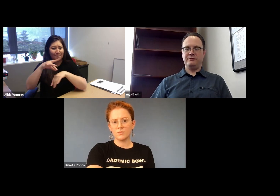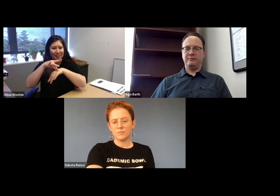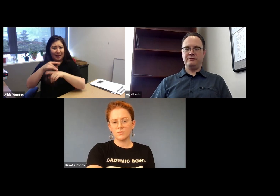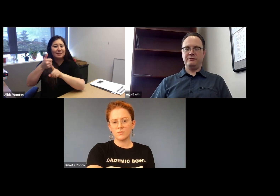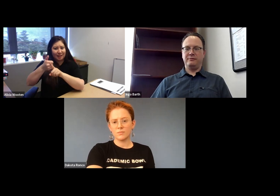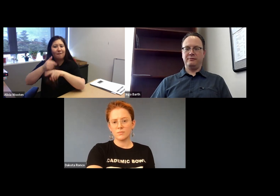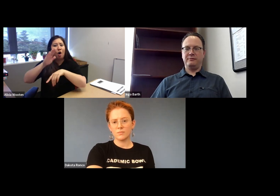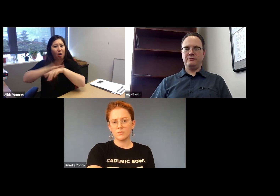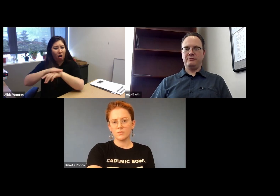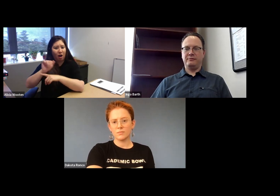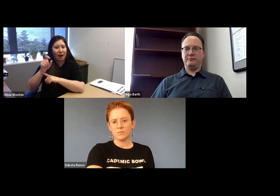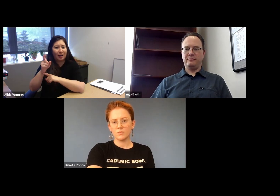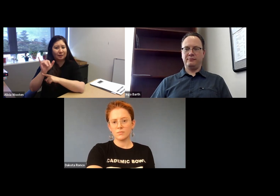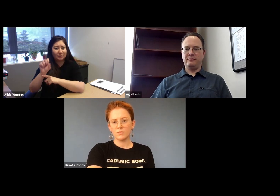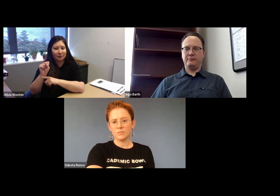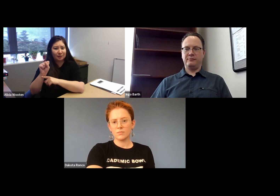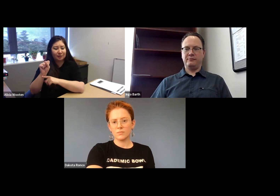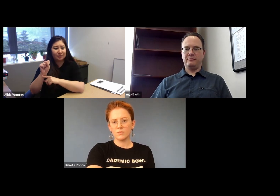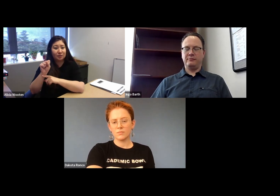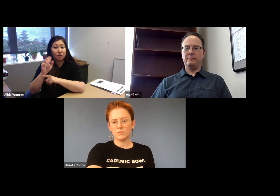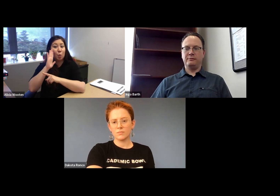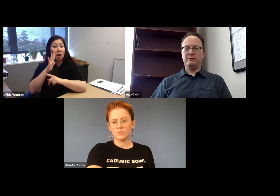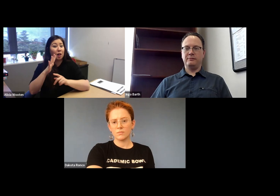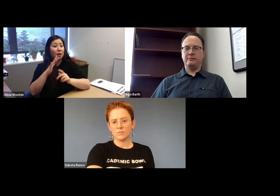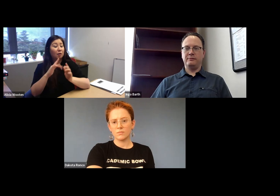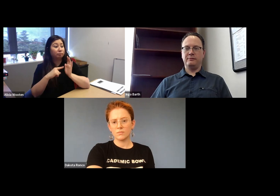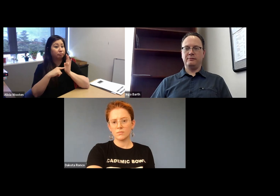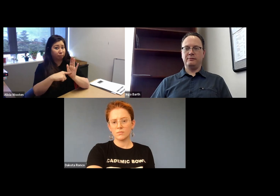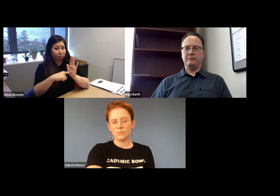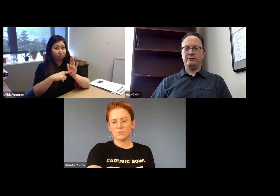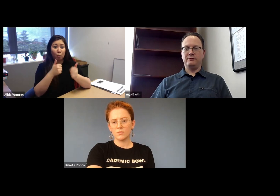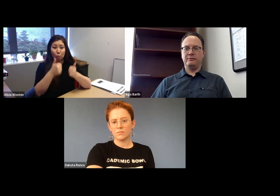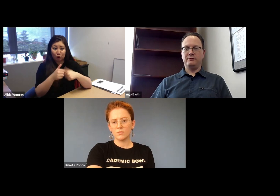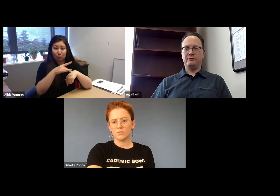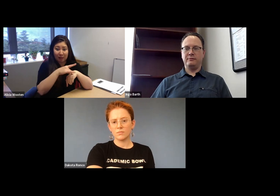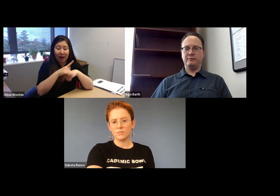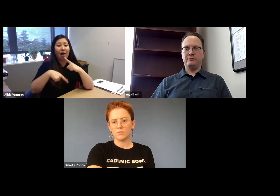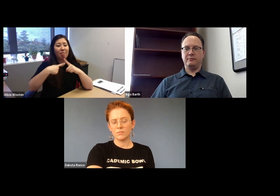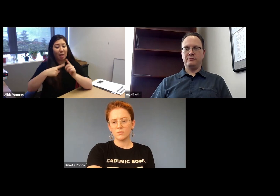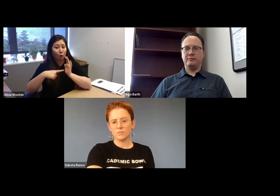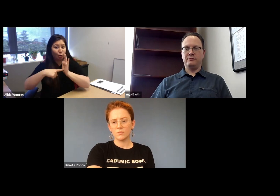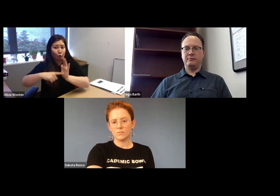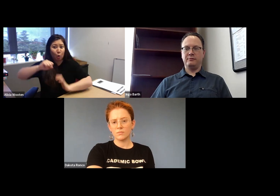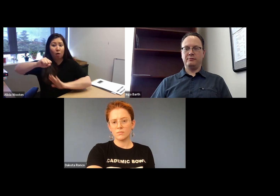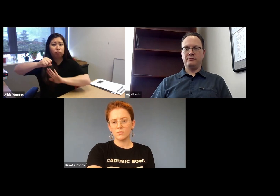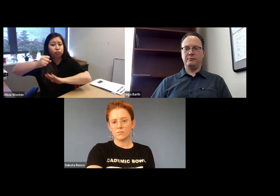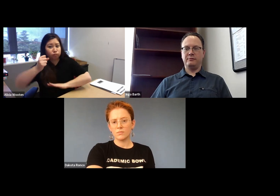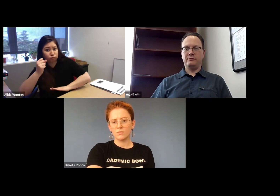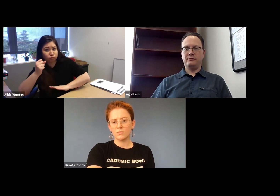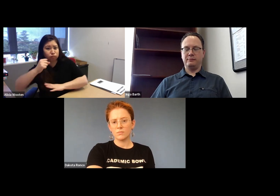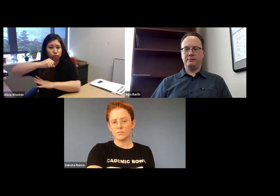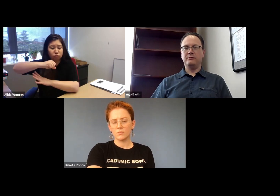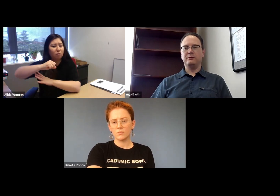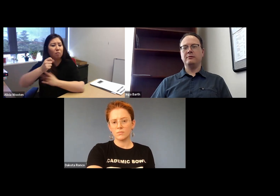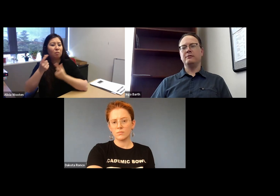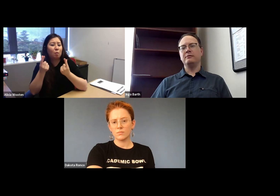How would you explain that the planet itself is on an axis? Would you show which planet